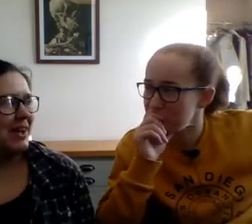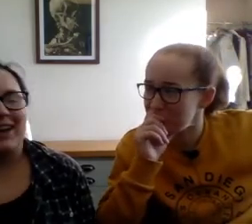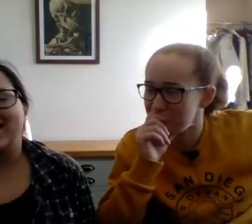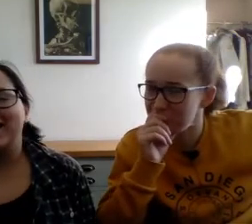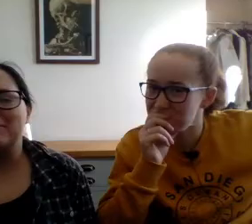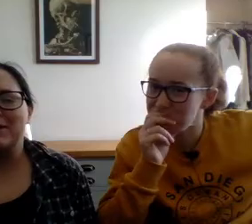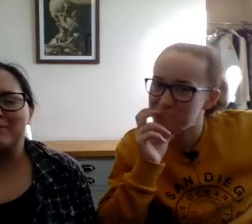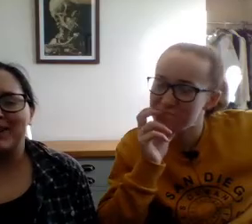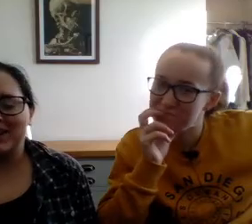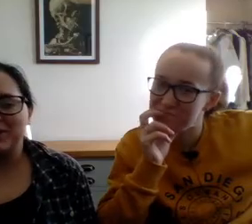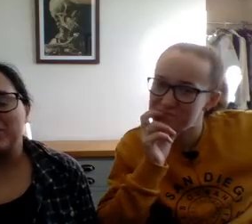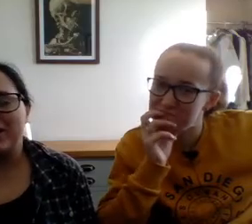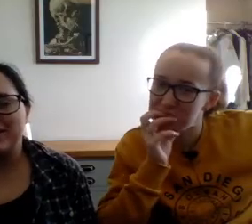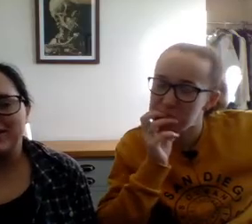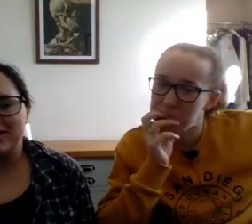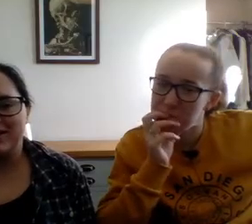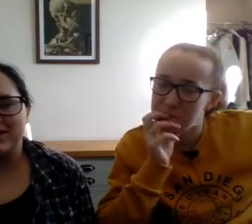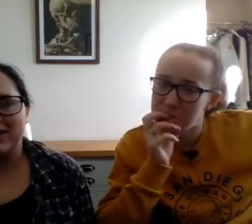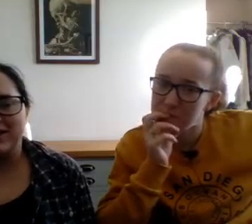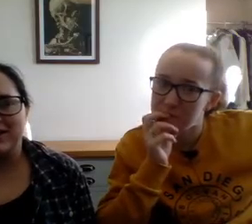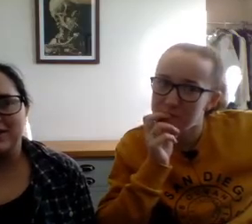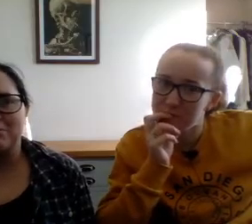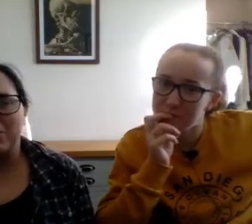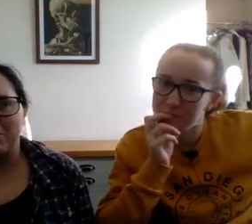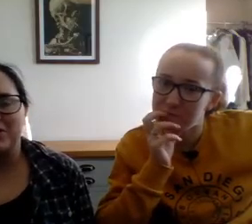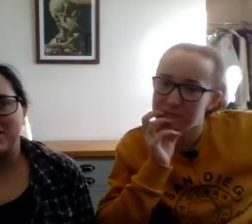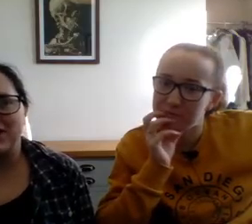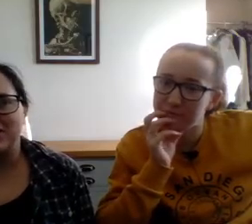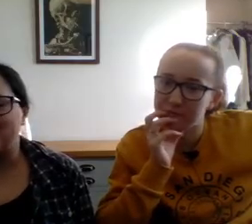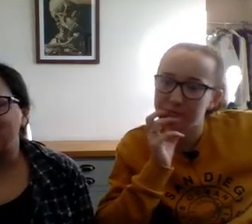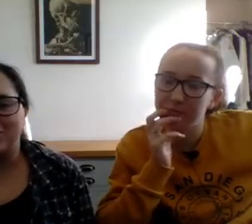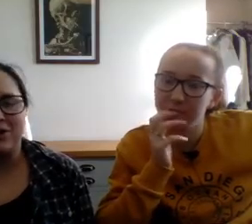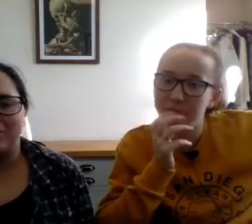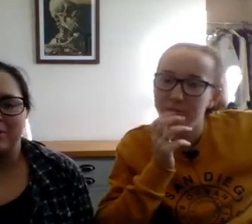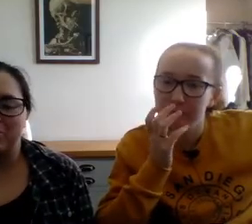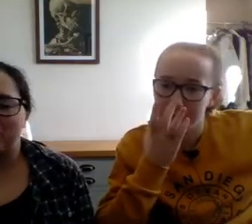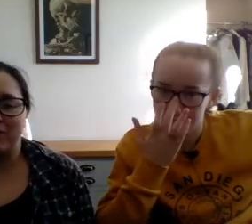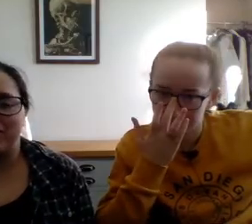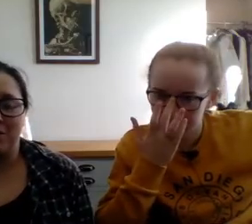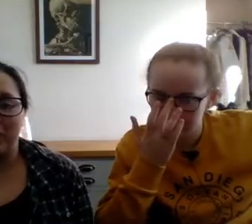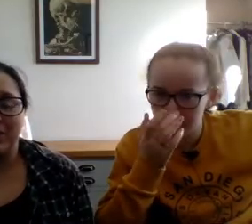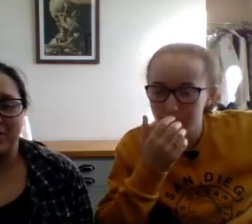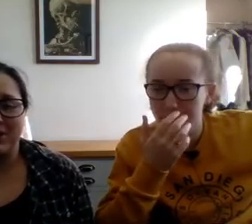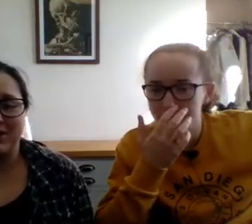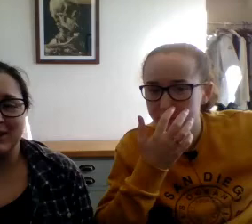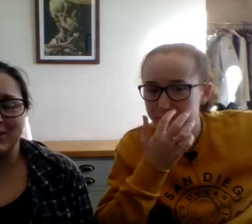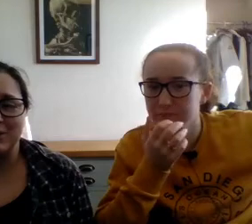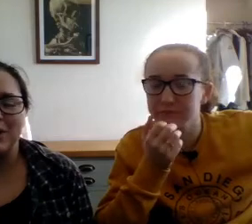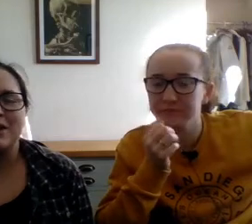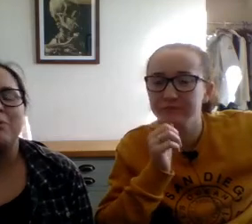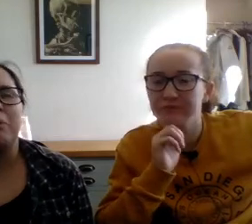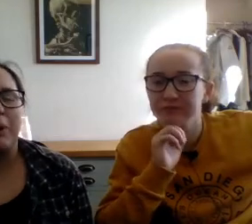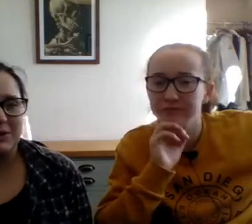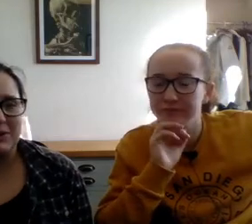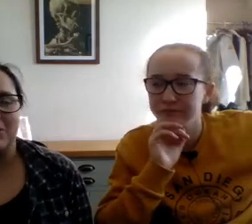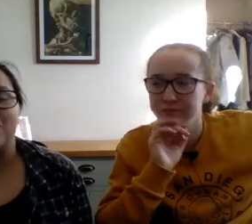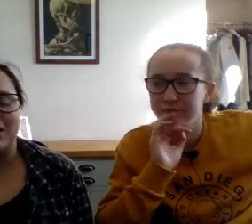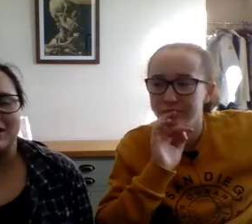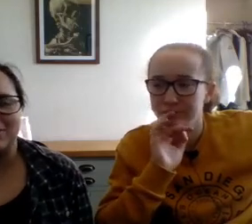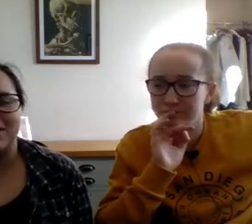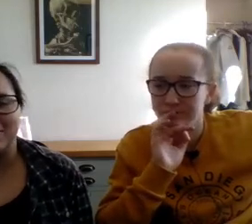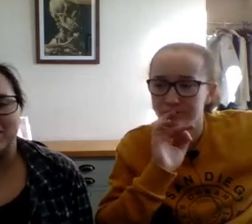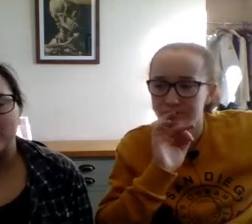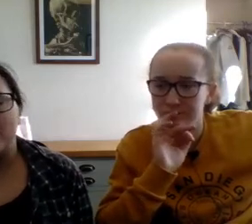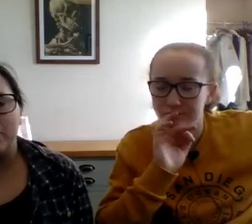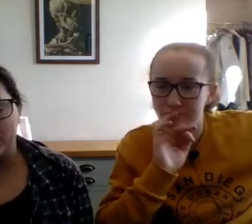at all. But no, is the idea is the more emotion attached to something, you're going to remember it with far more clearer detail. So the more personal you